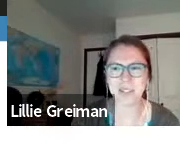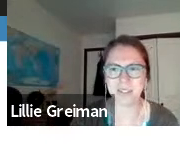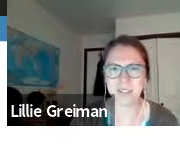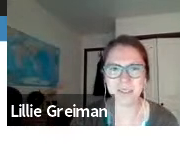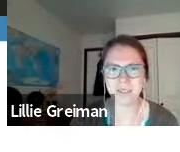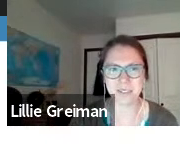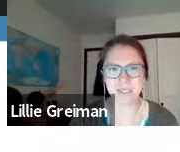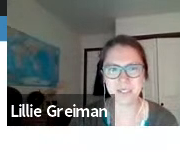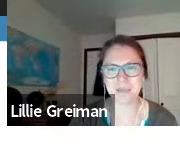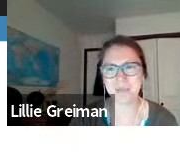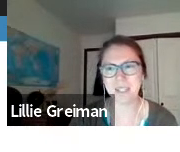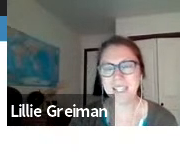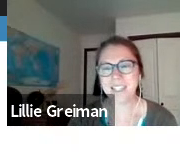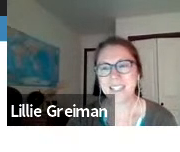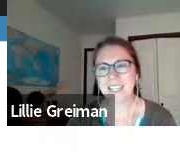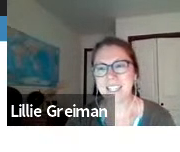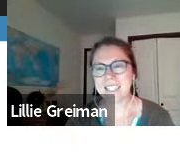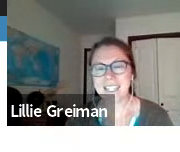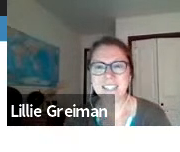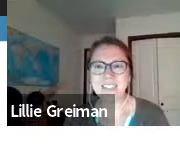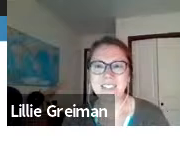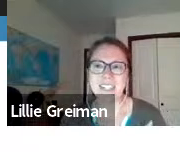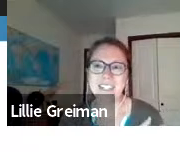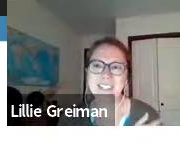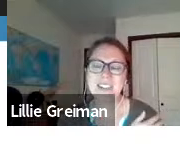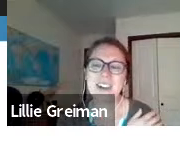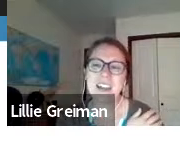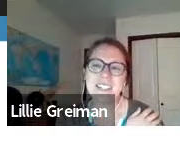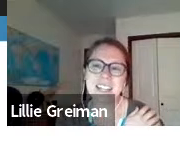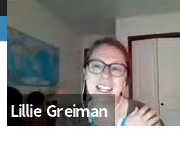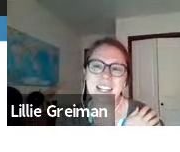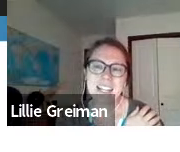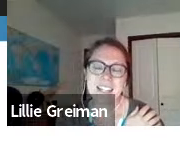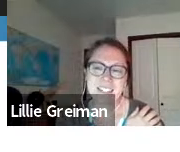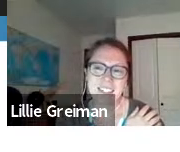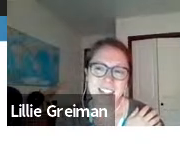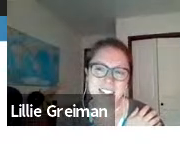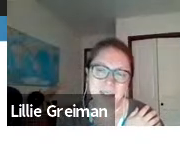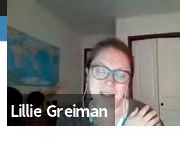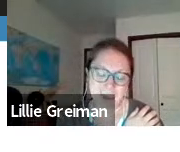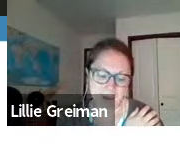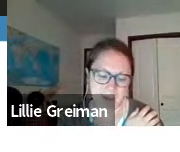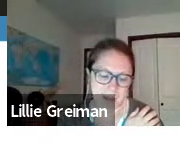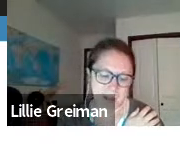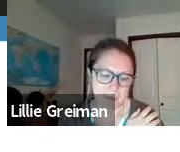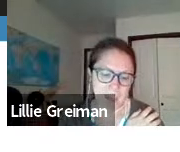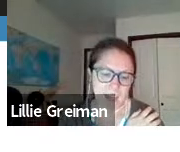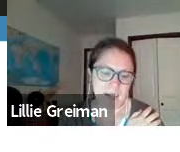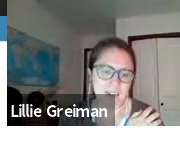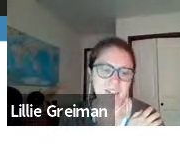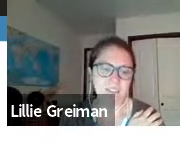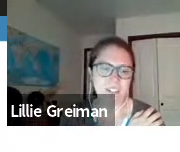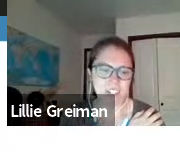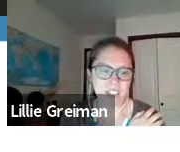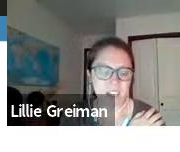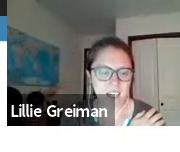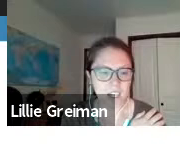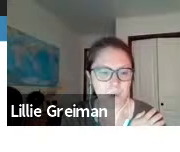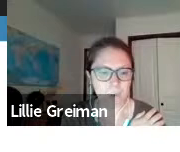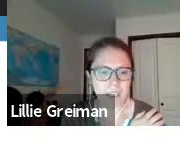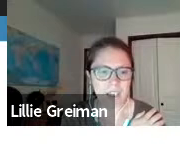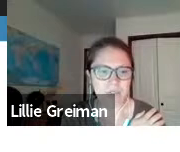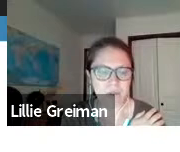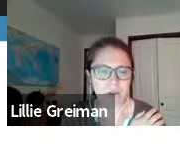but really encourage folks to get into it. So as I talked last week about an